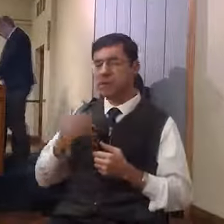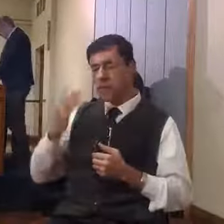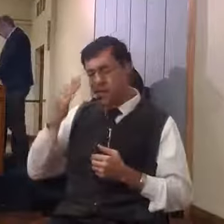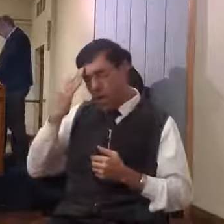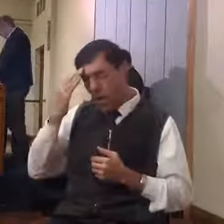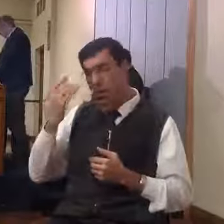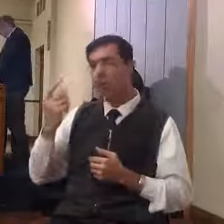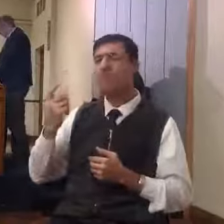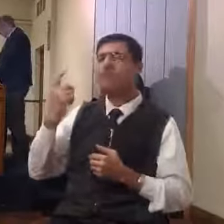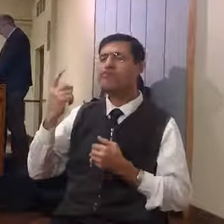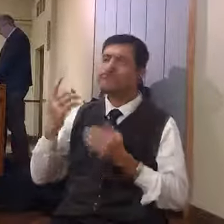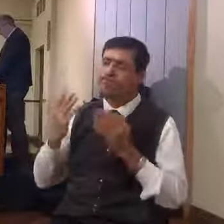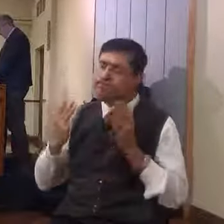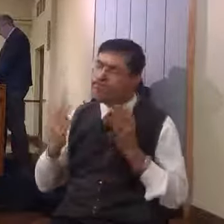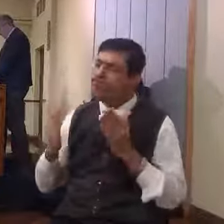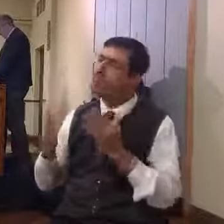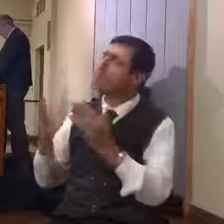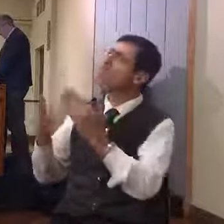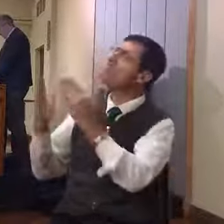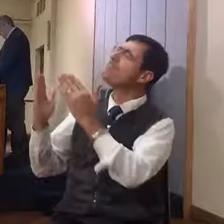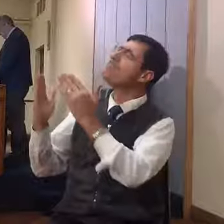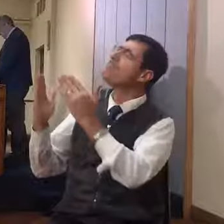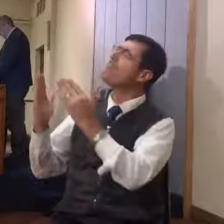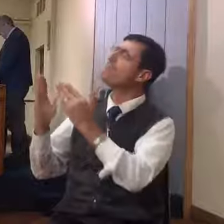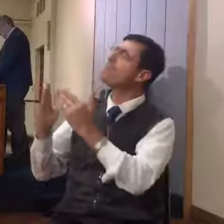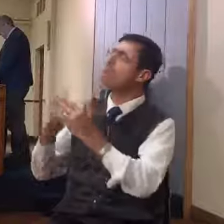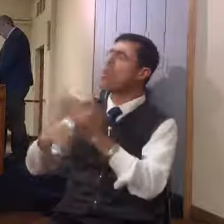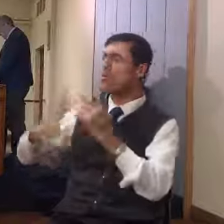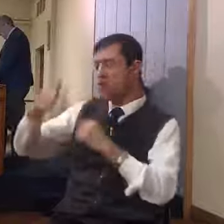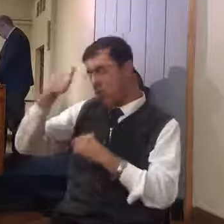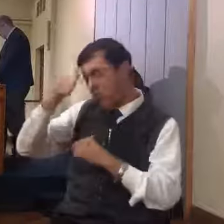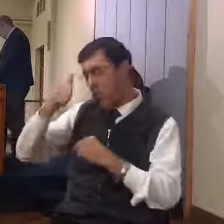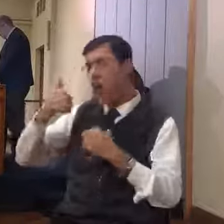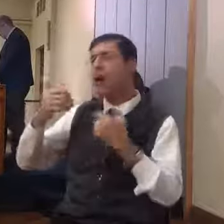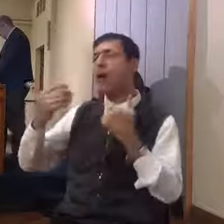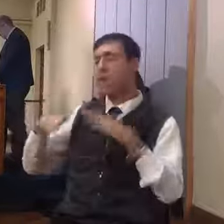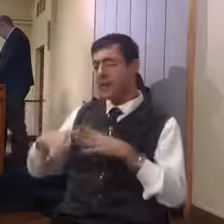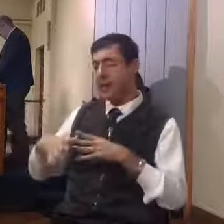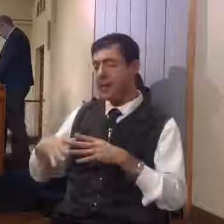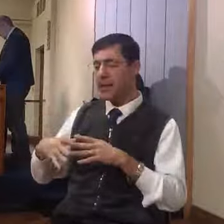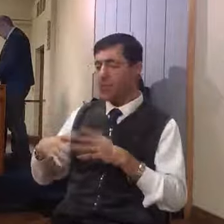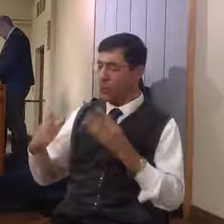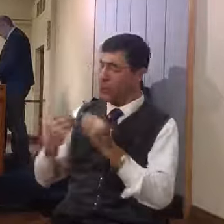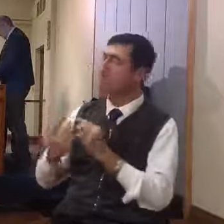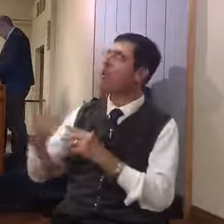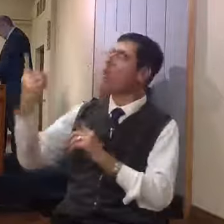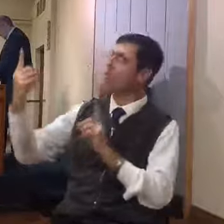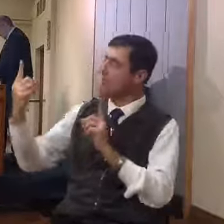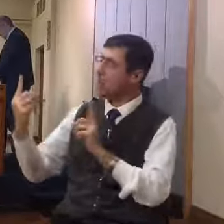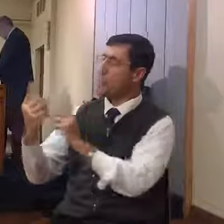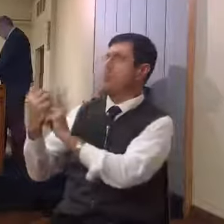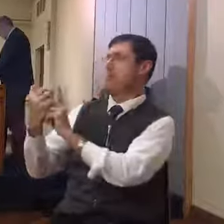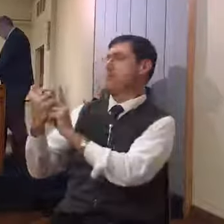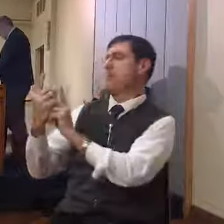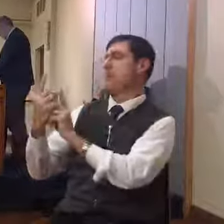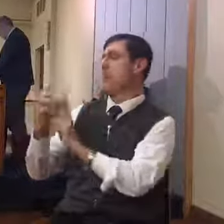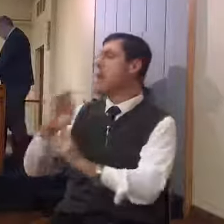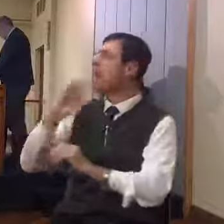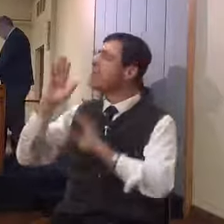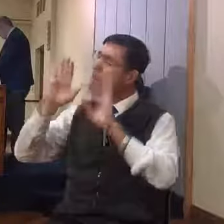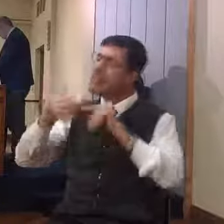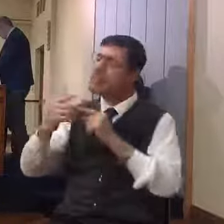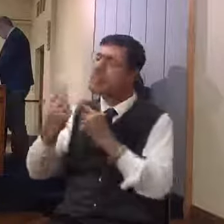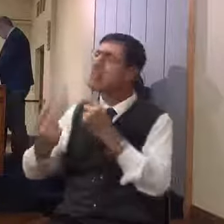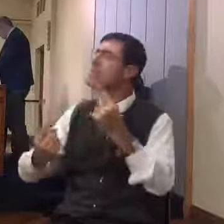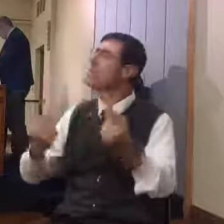those who leave this place having met with the living God. So bless each one. We ask it in the name of the Lord